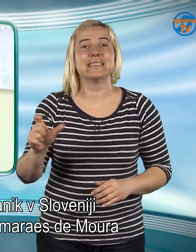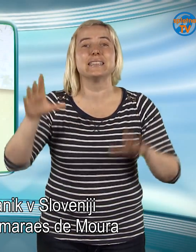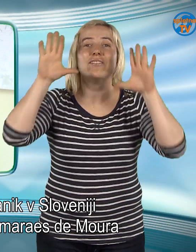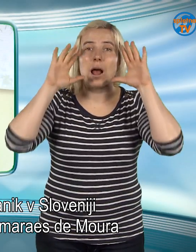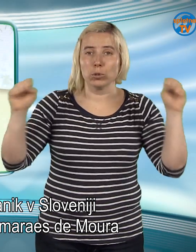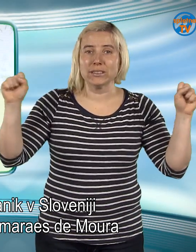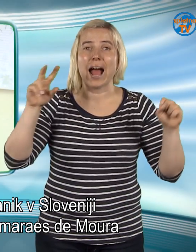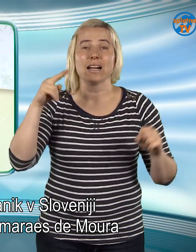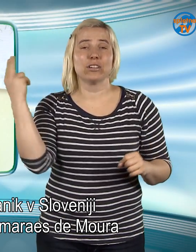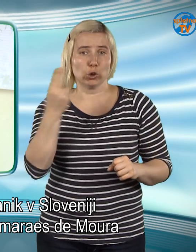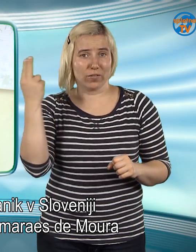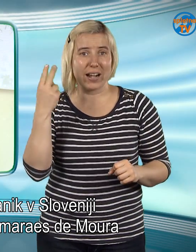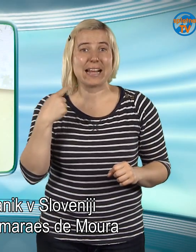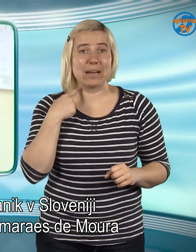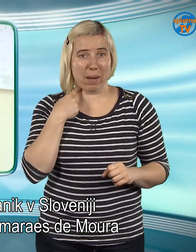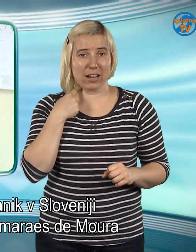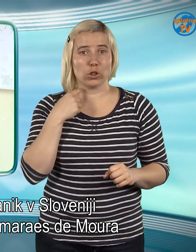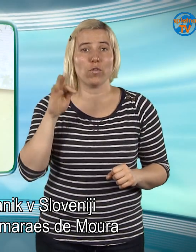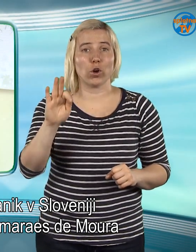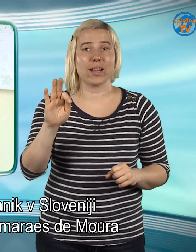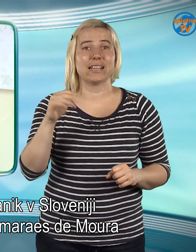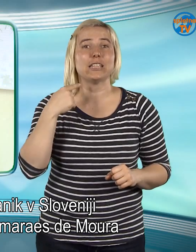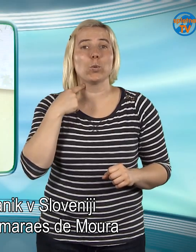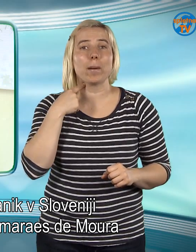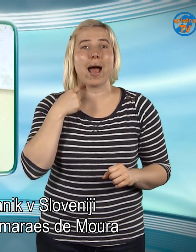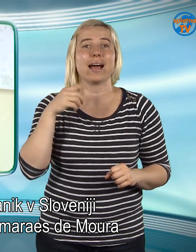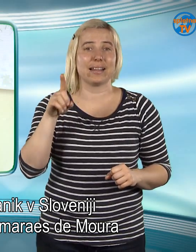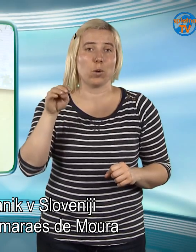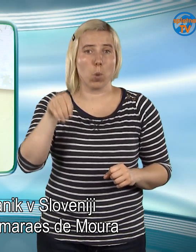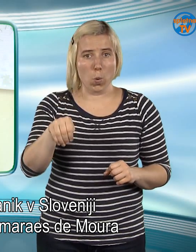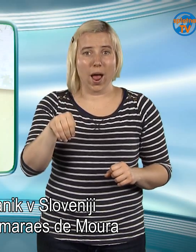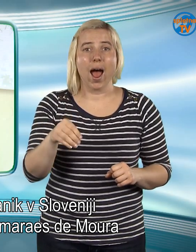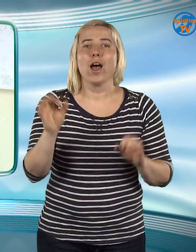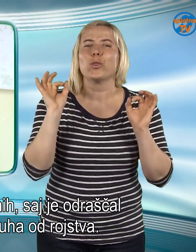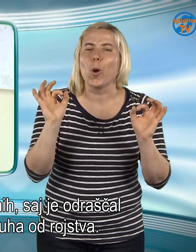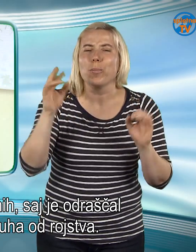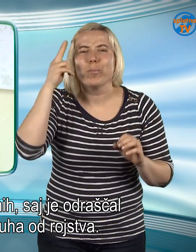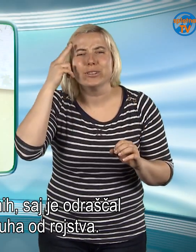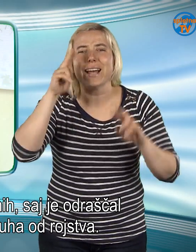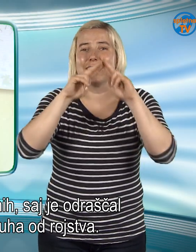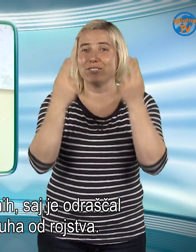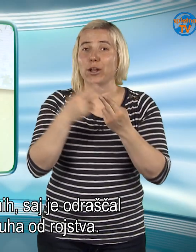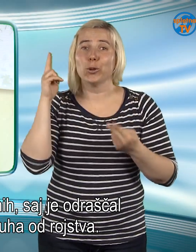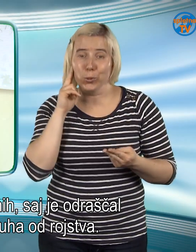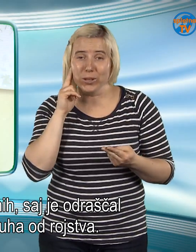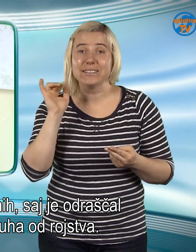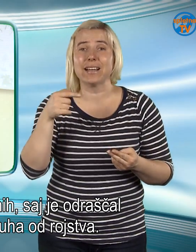Brazilski veleposlanik v Sloveniji Gilberto Fonseca Guimarães de Moura dobro pozna svet gluhih, saj je odraščal